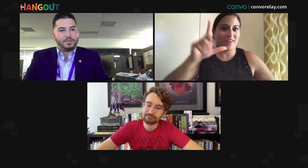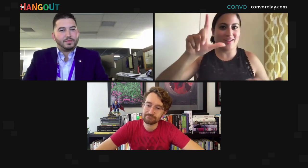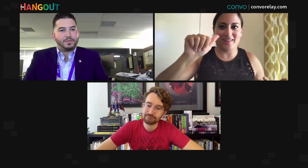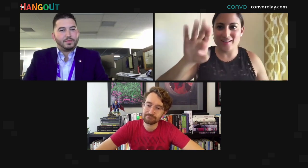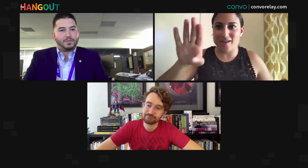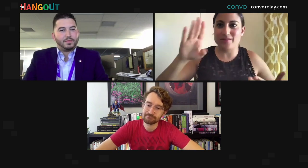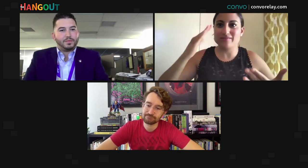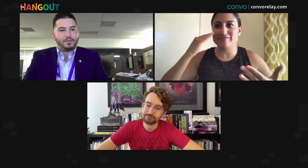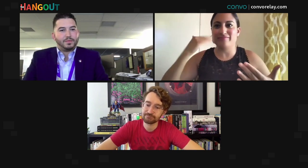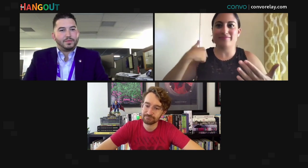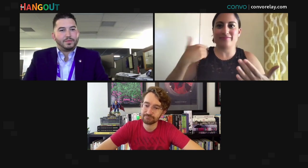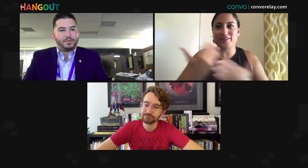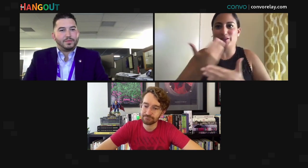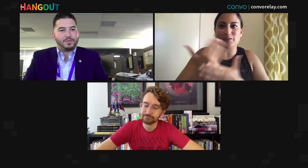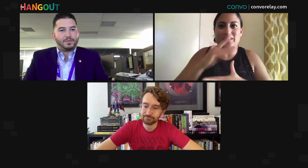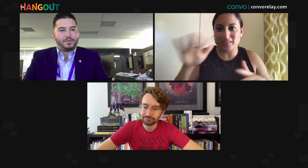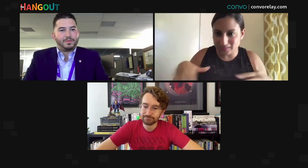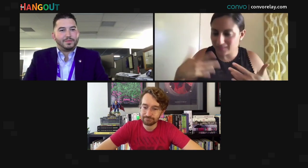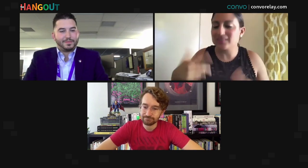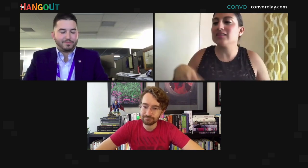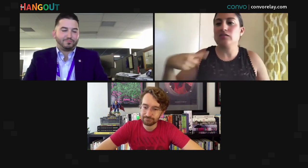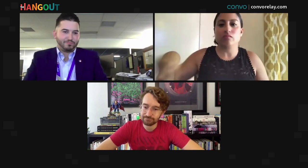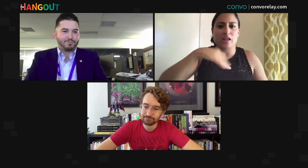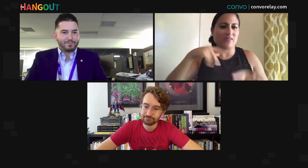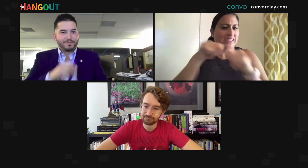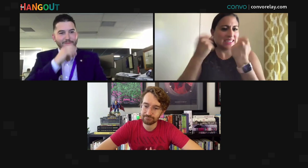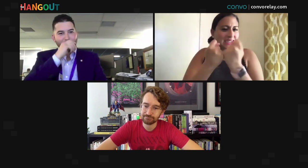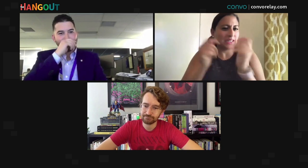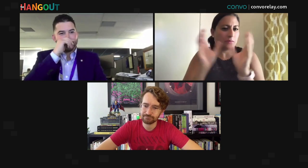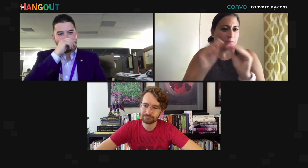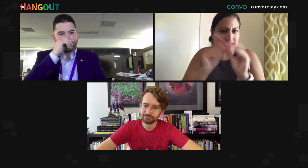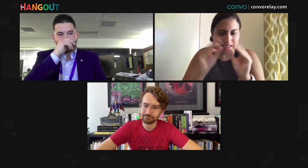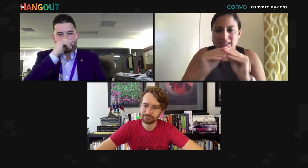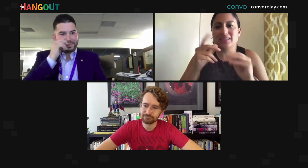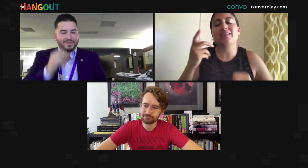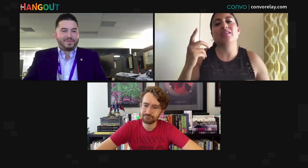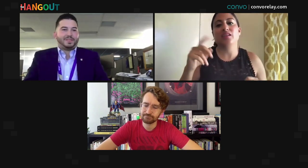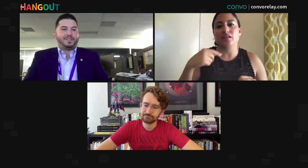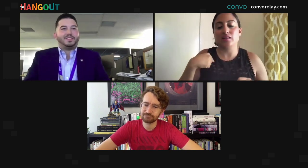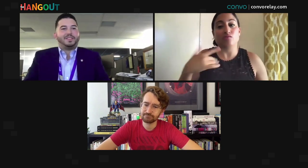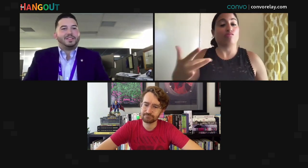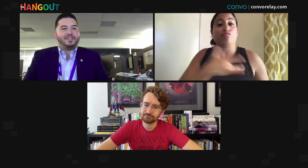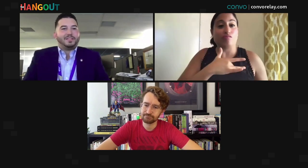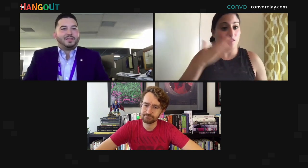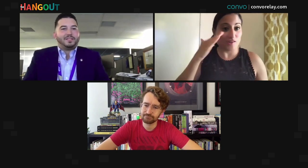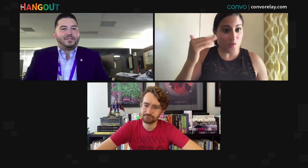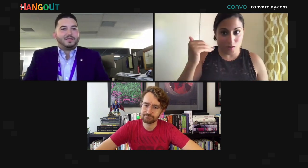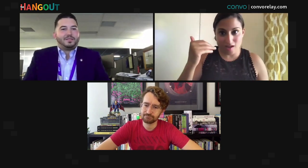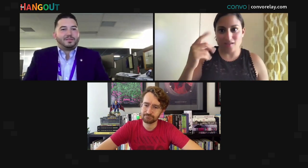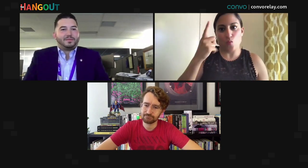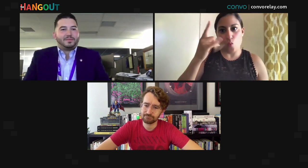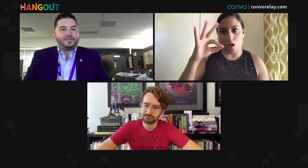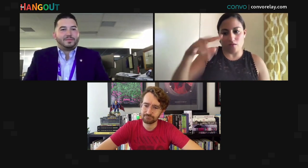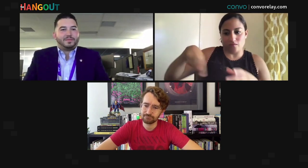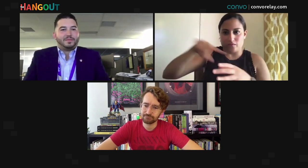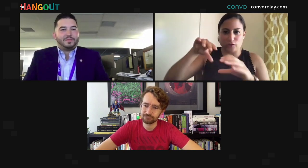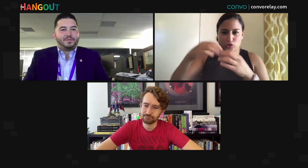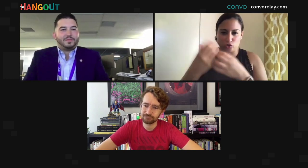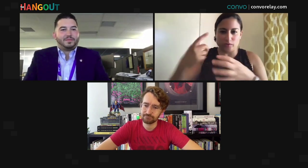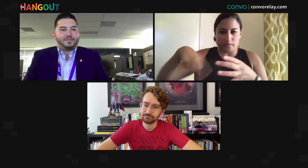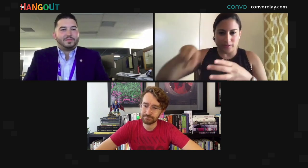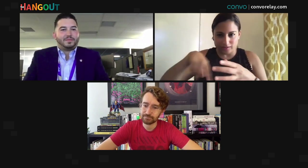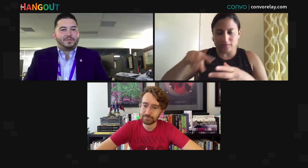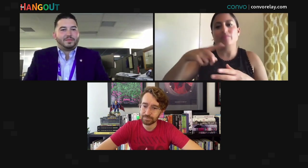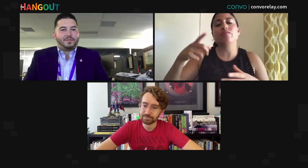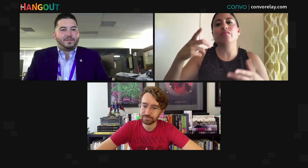And I remember when I arrived at the lab as a new employee, there were team meetings. And what struck